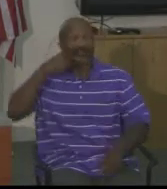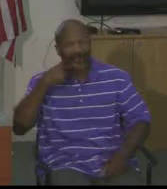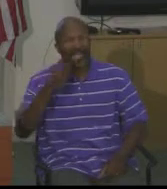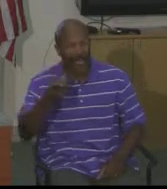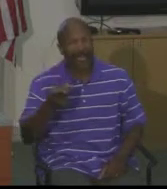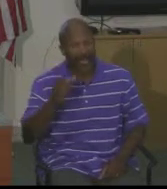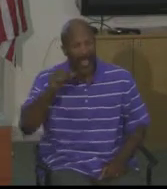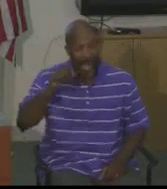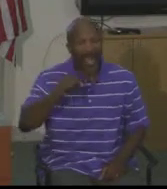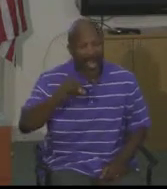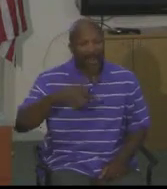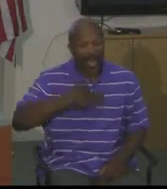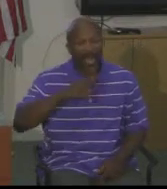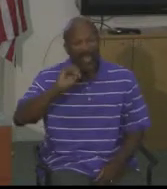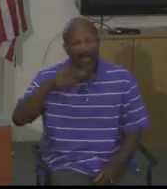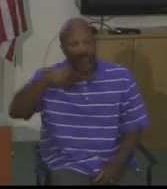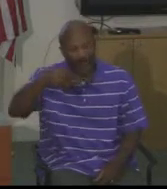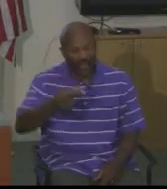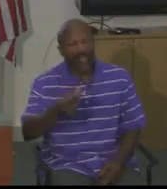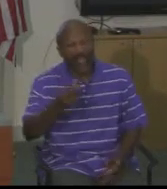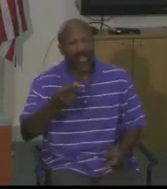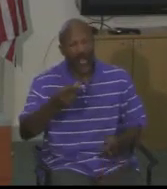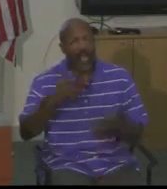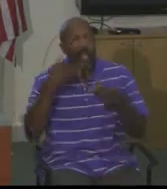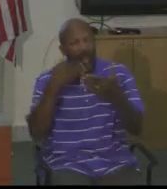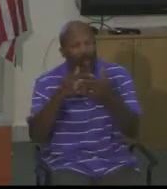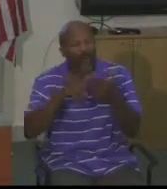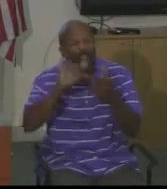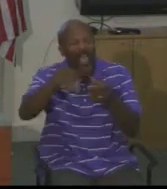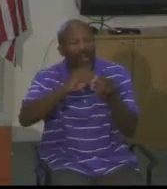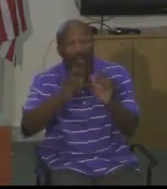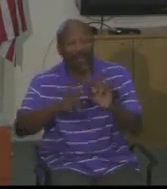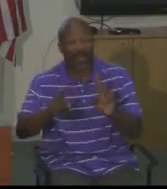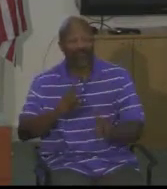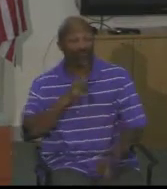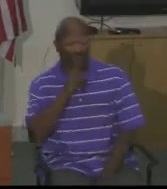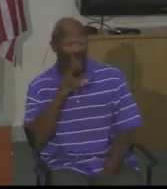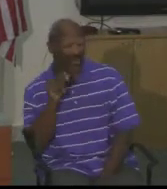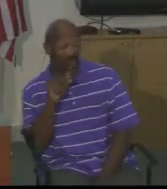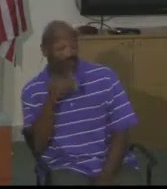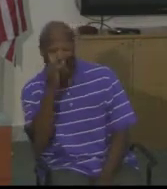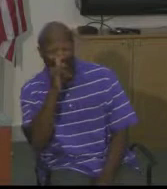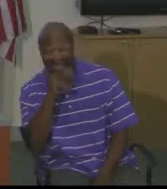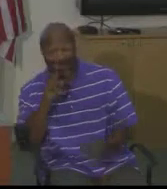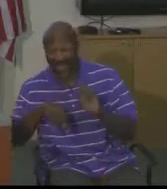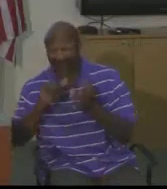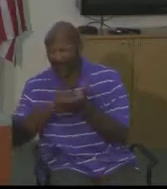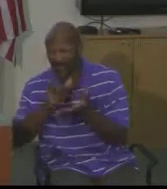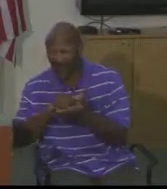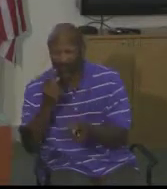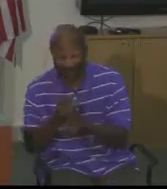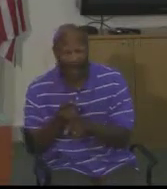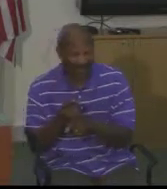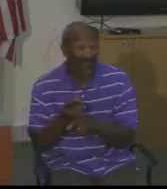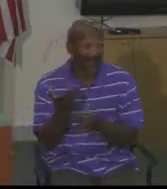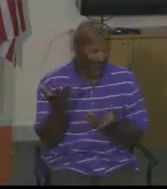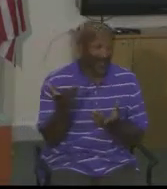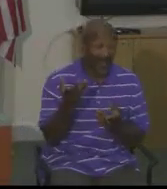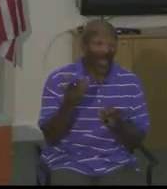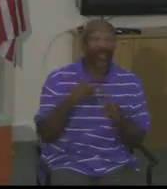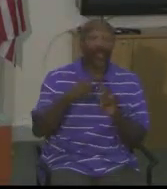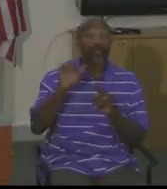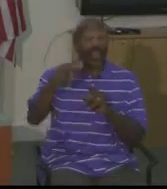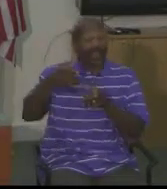in reality, you're going to get some number less than that. And the reason is that even though this is